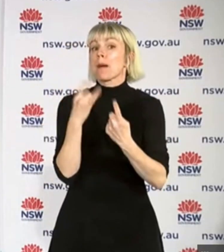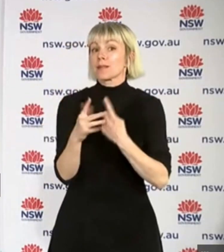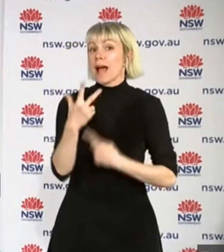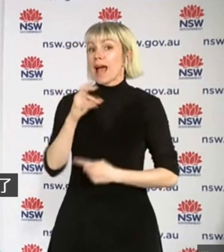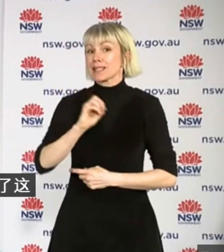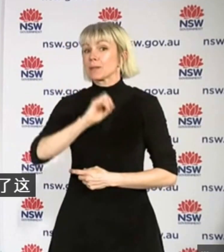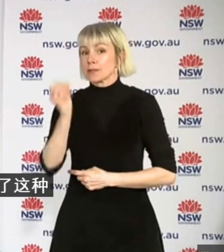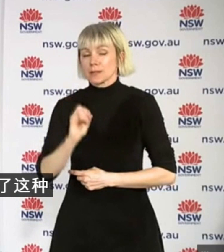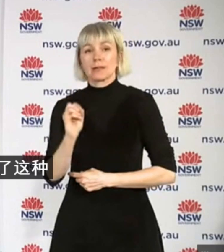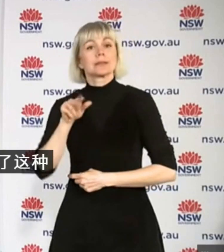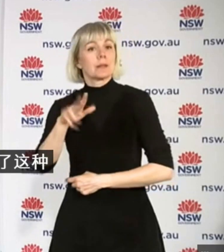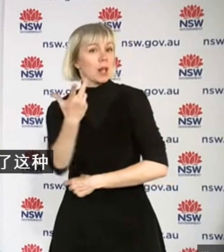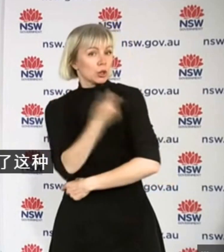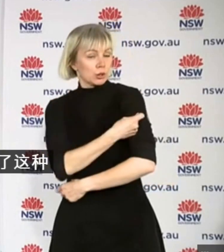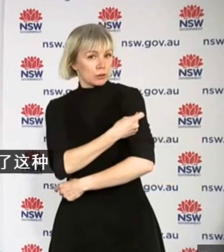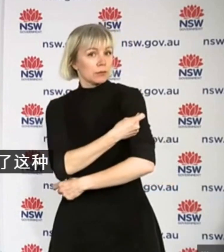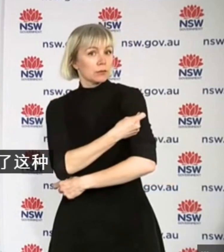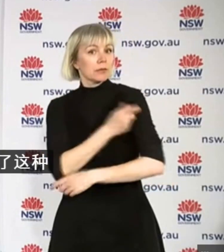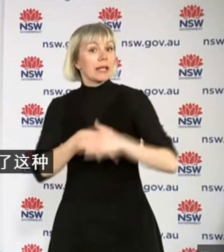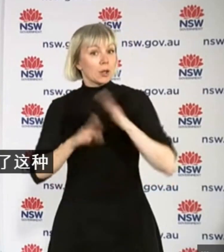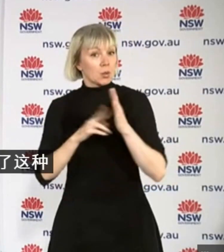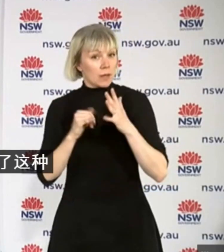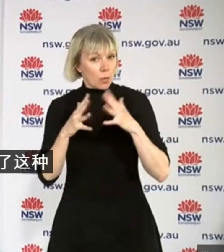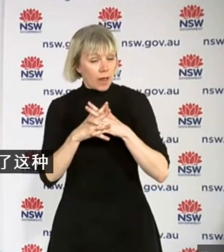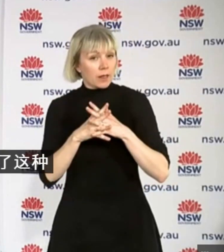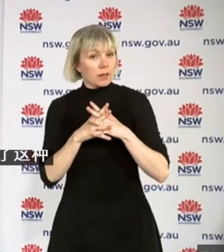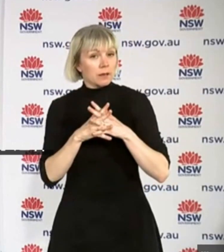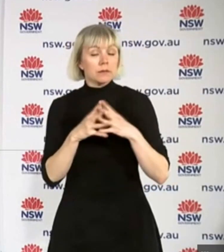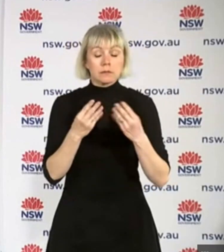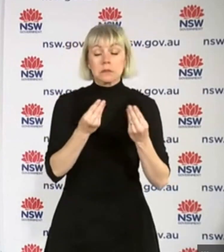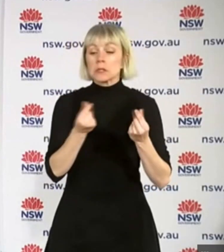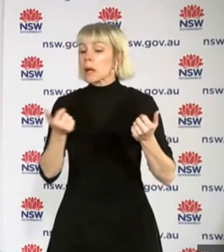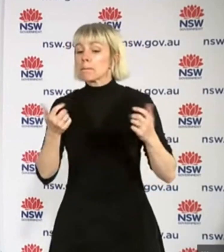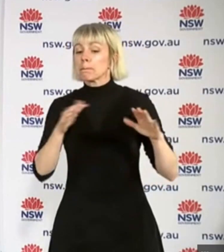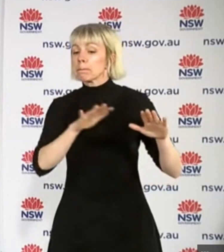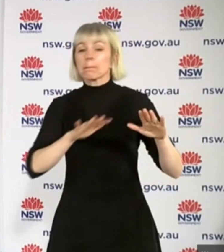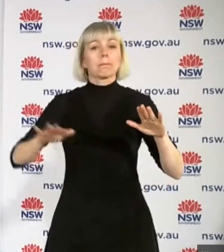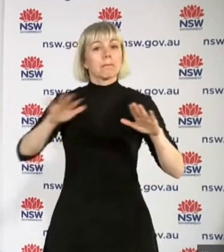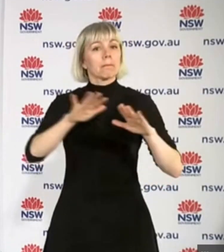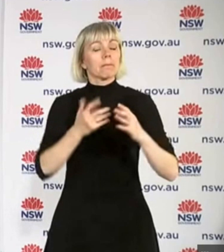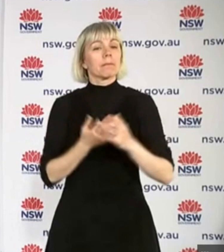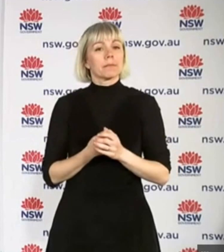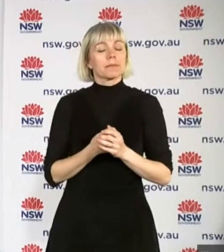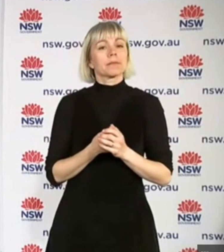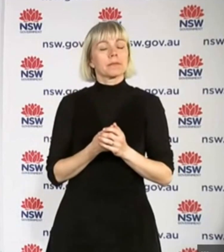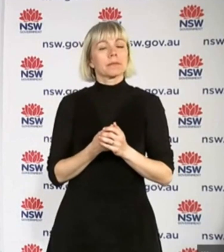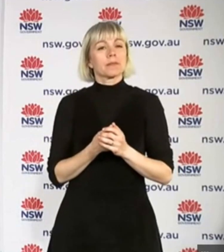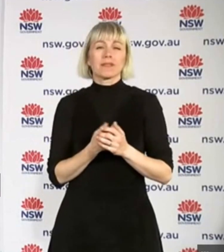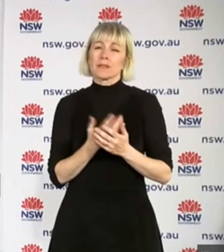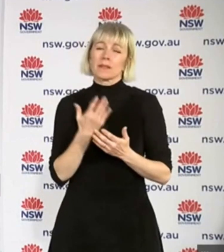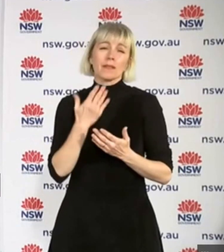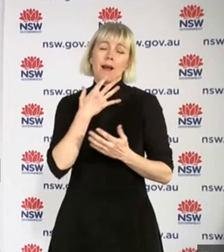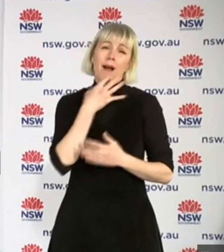level of coverage, and places of worship are the exception. But again, we ask people to be responsible. We ask people